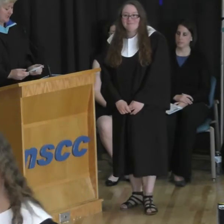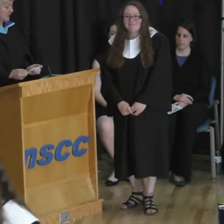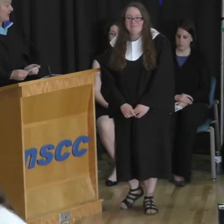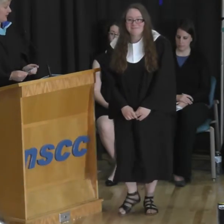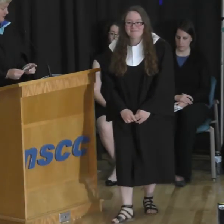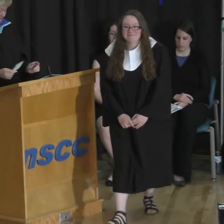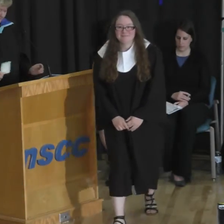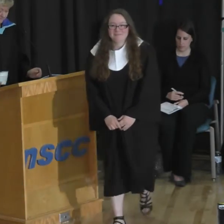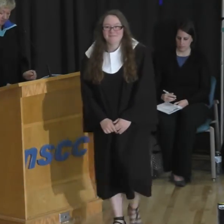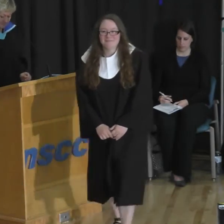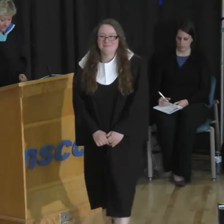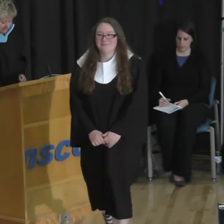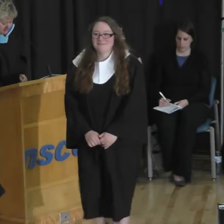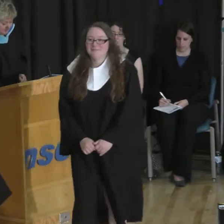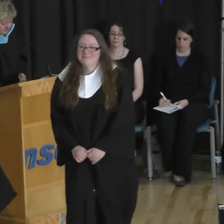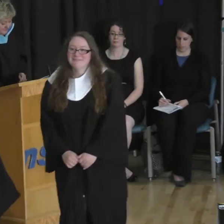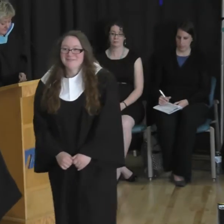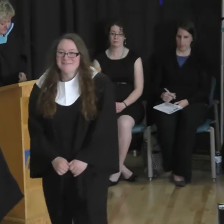Destiny Kelly.